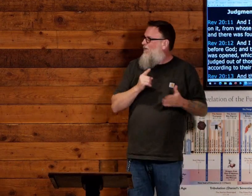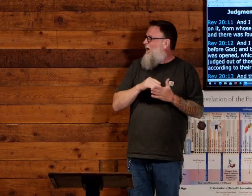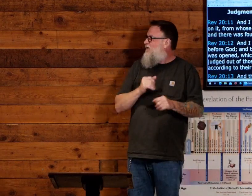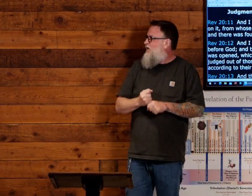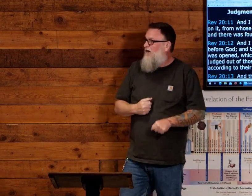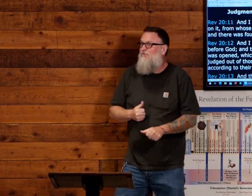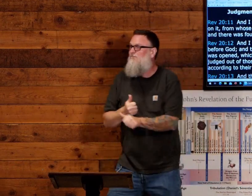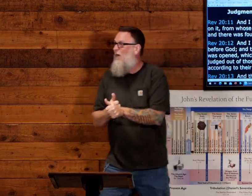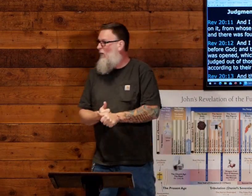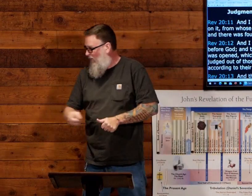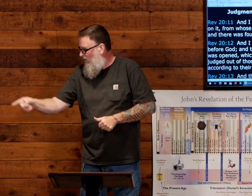They think, oh,